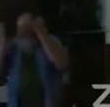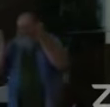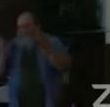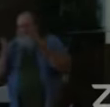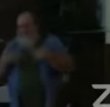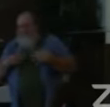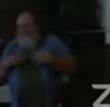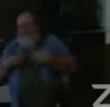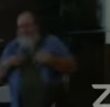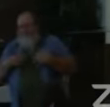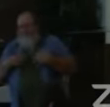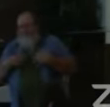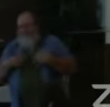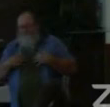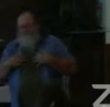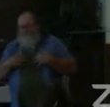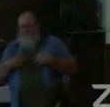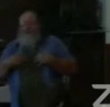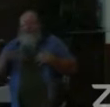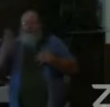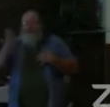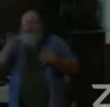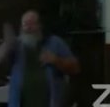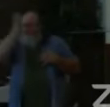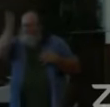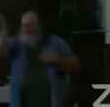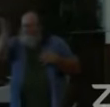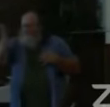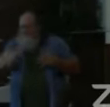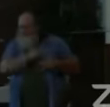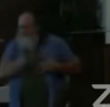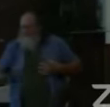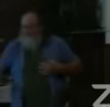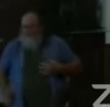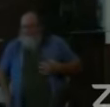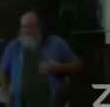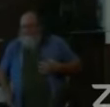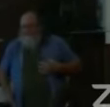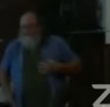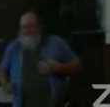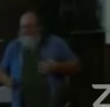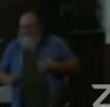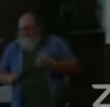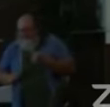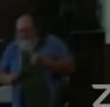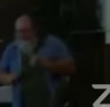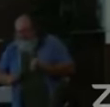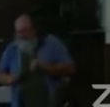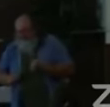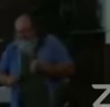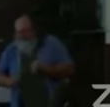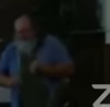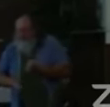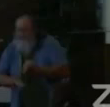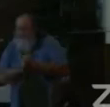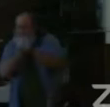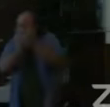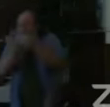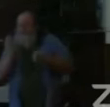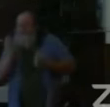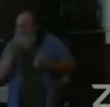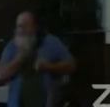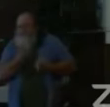Lord, help us not to obsess on things that bring us down, but Lord, help us to meditate on the hope of your glory. Lord, help